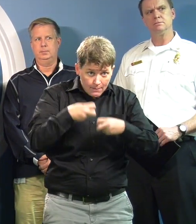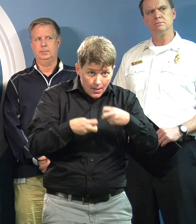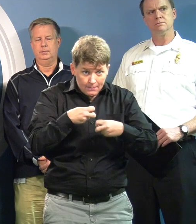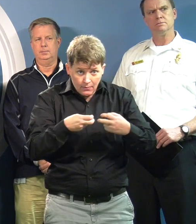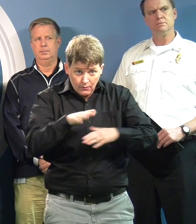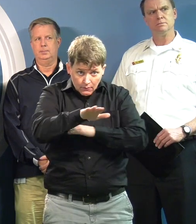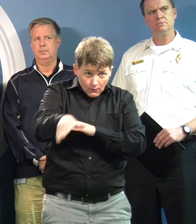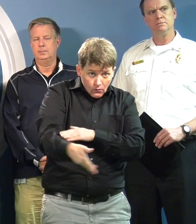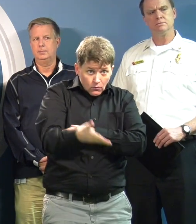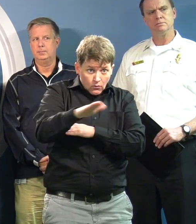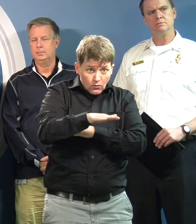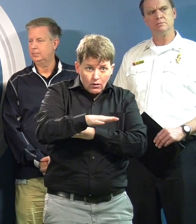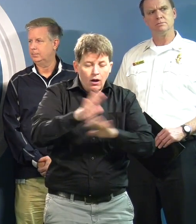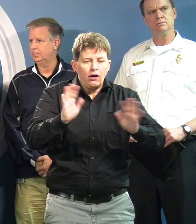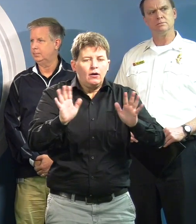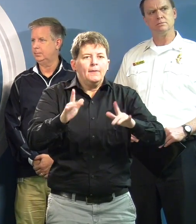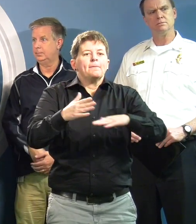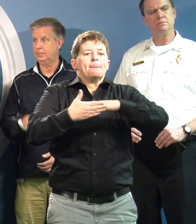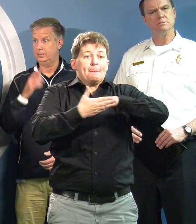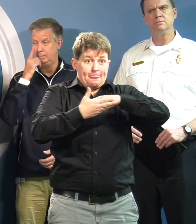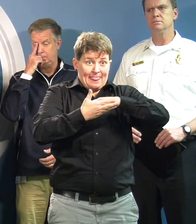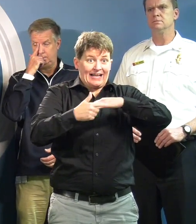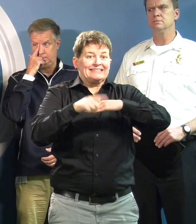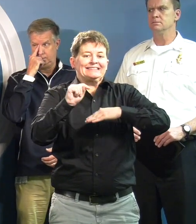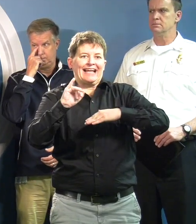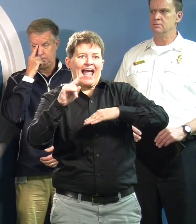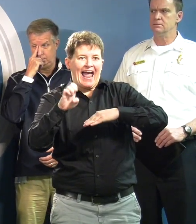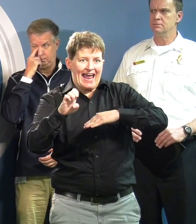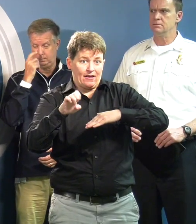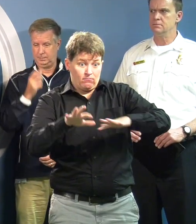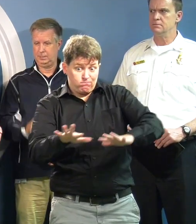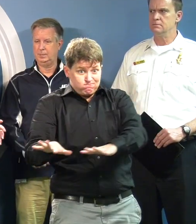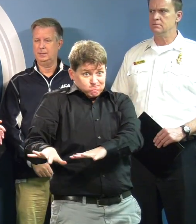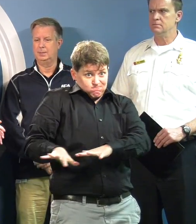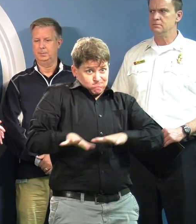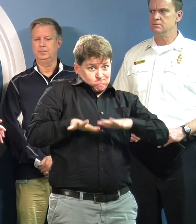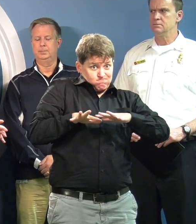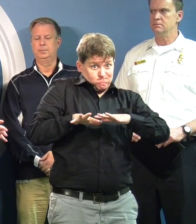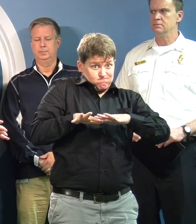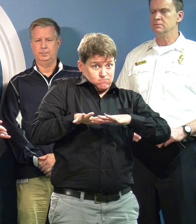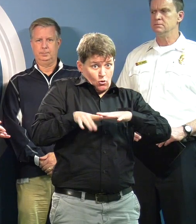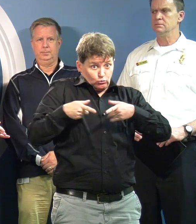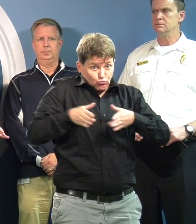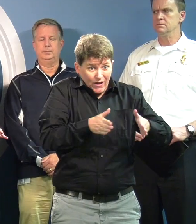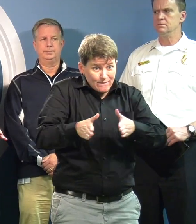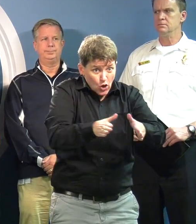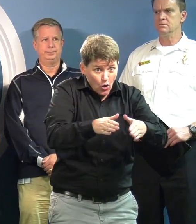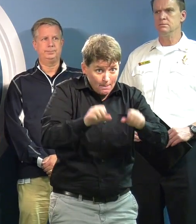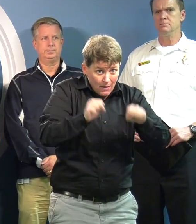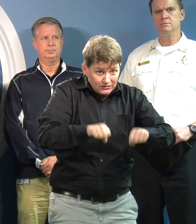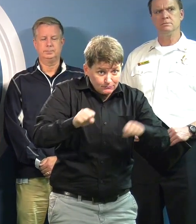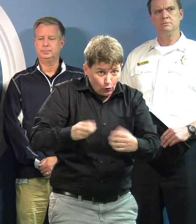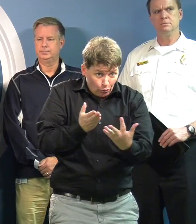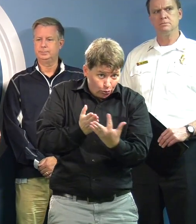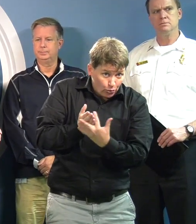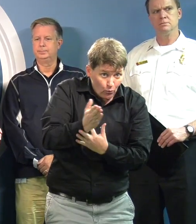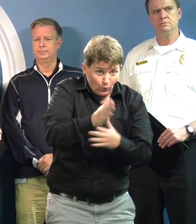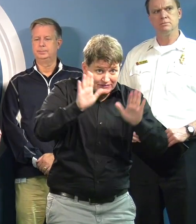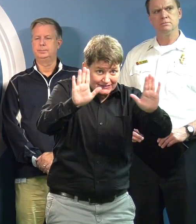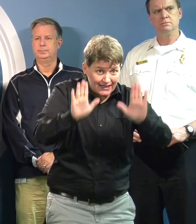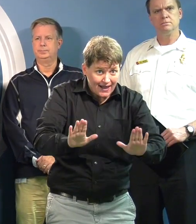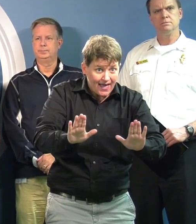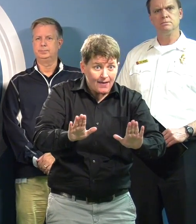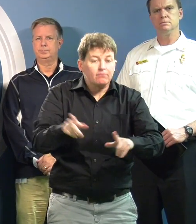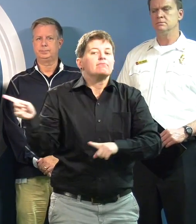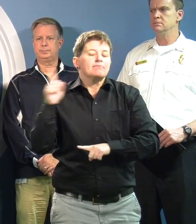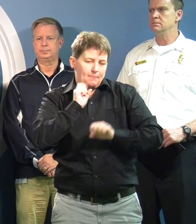Not coastal flooding, but the tidal flooding along the river. Is that still? It's a possibility. It is a possibility. Okay. It's a